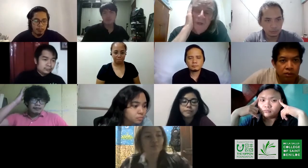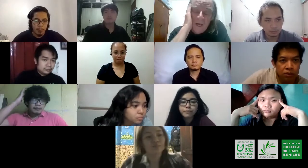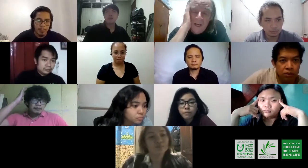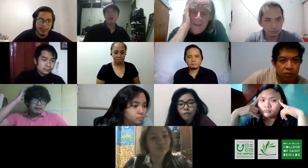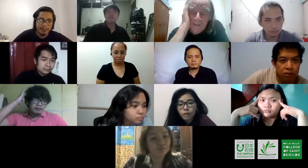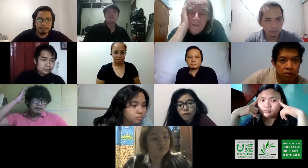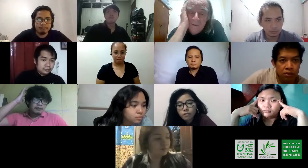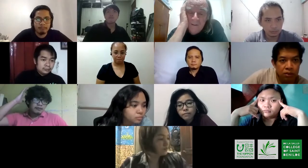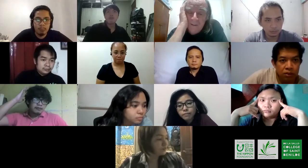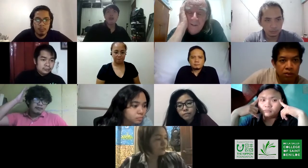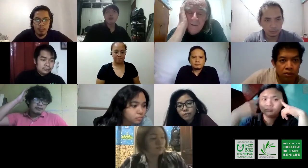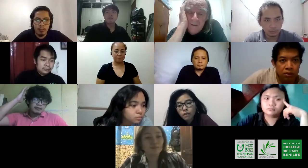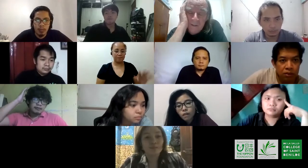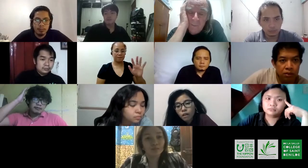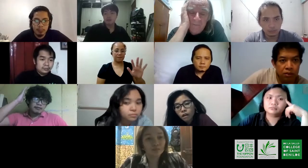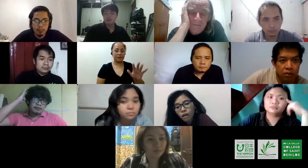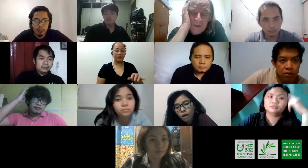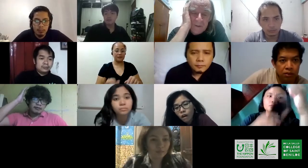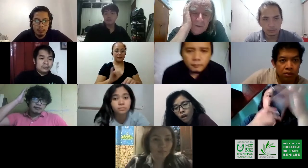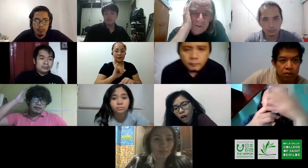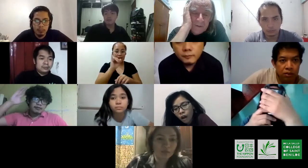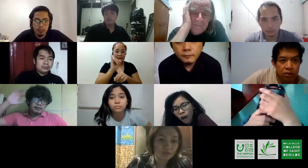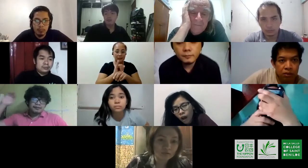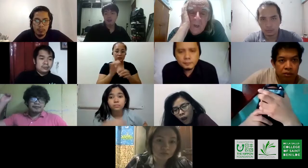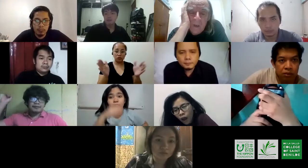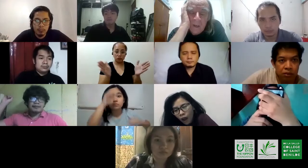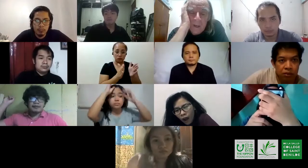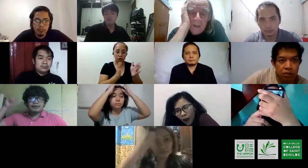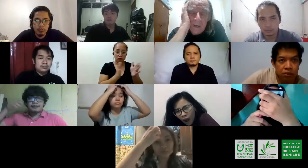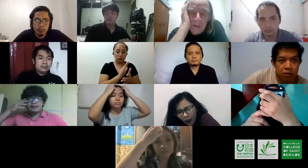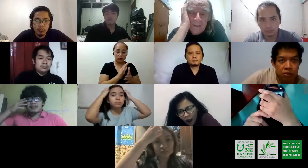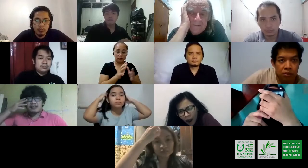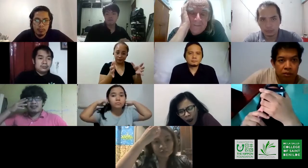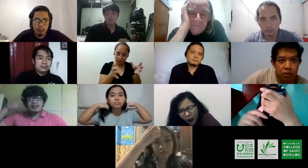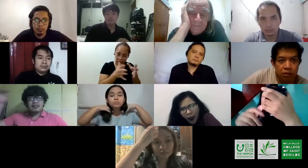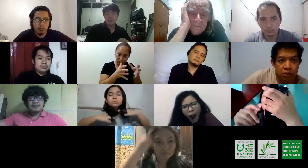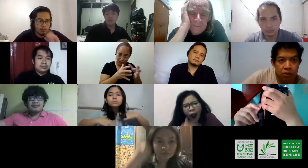for the islands and the small villages,